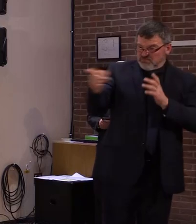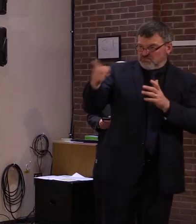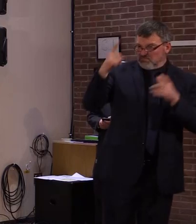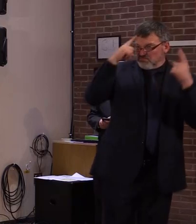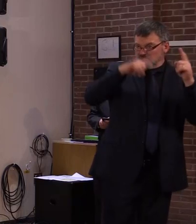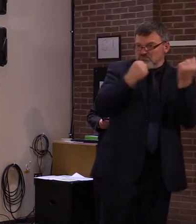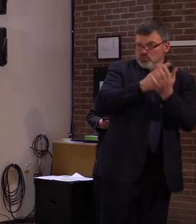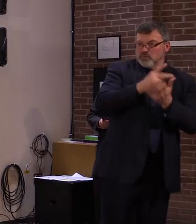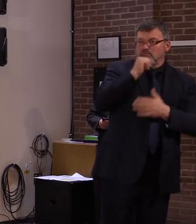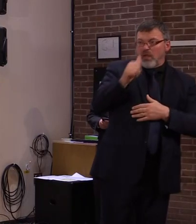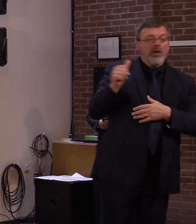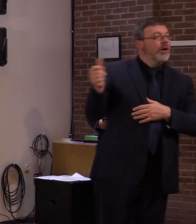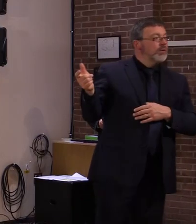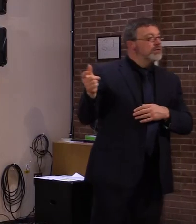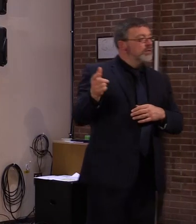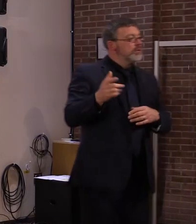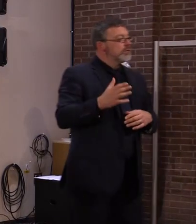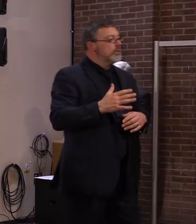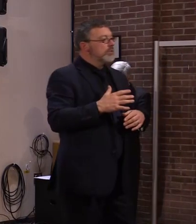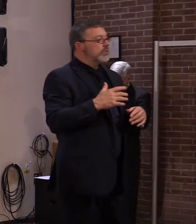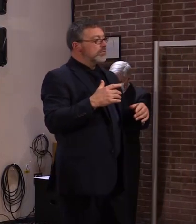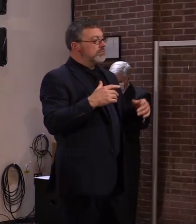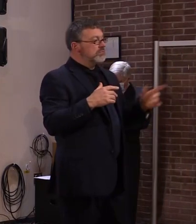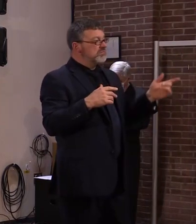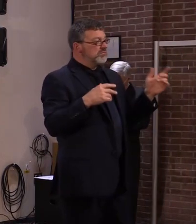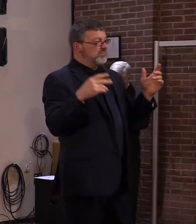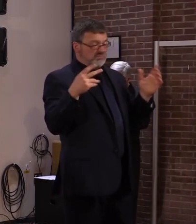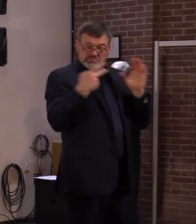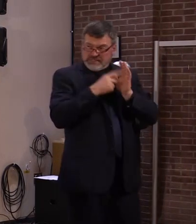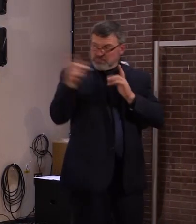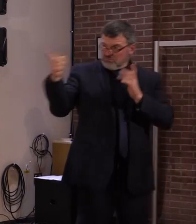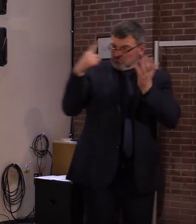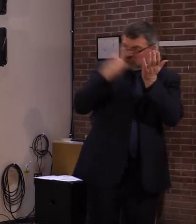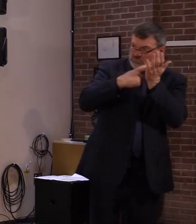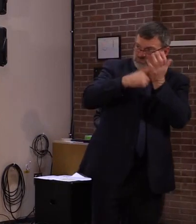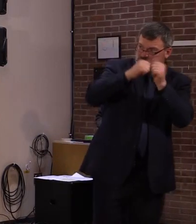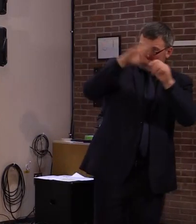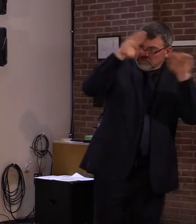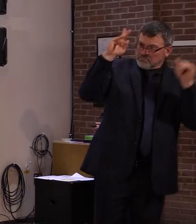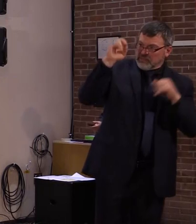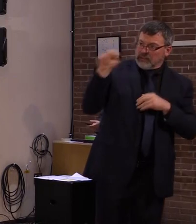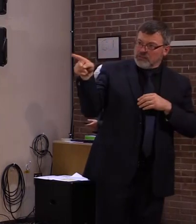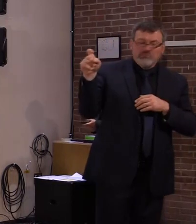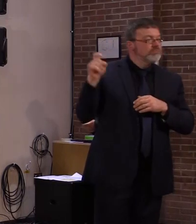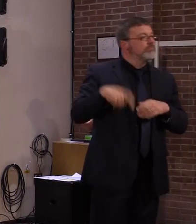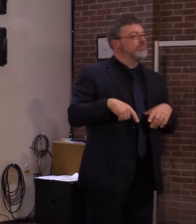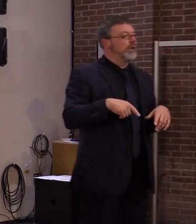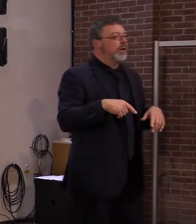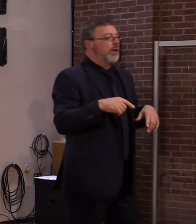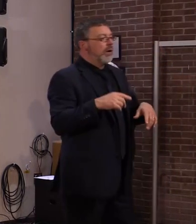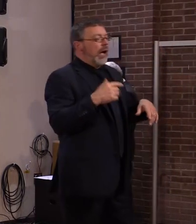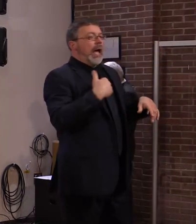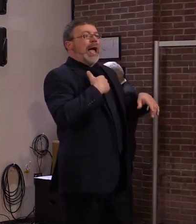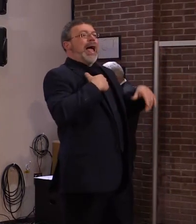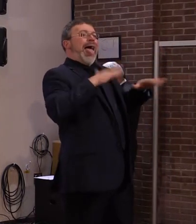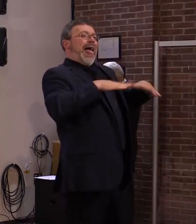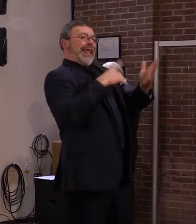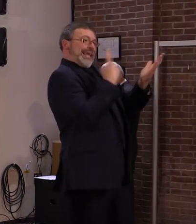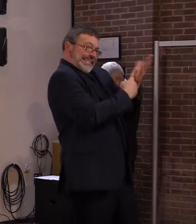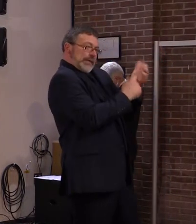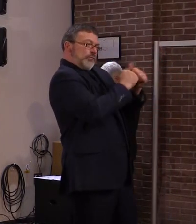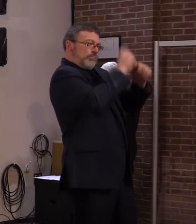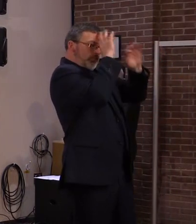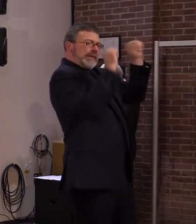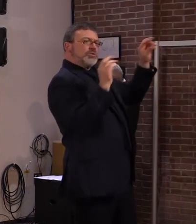I have not. And as I said before, I think he was the right choice for the party. I think that he will learn his